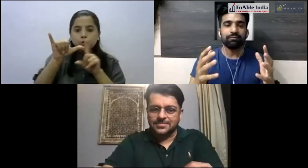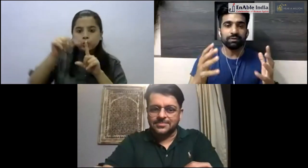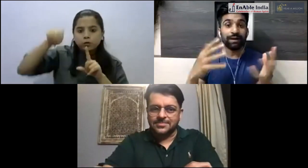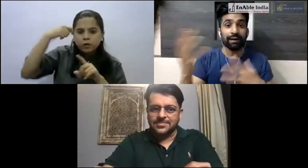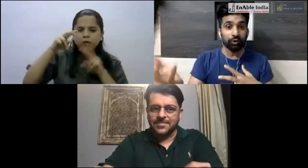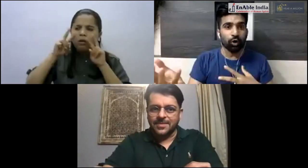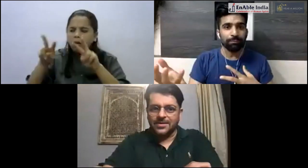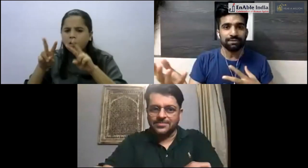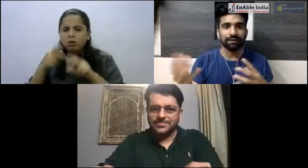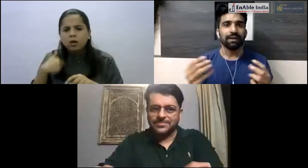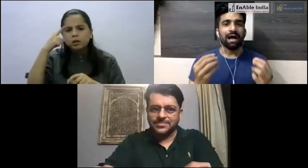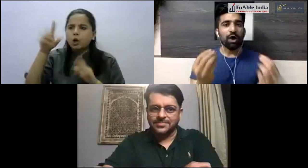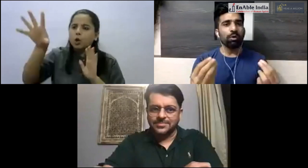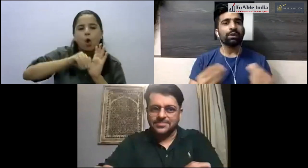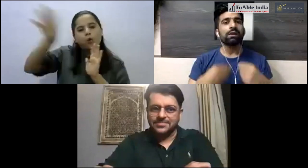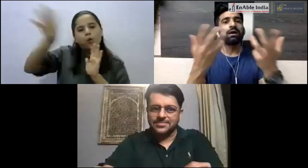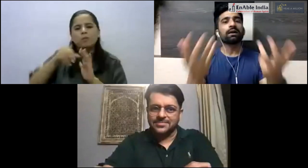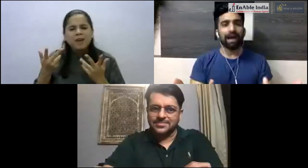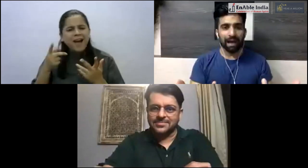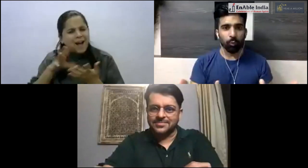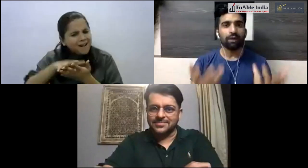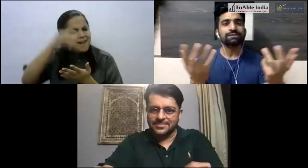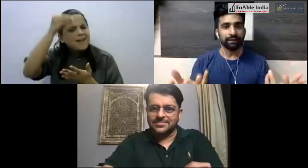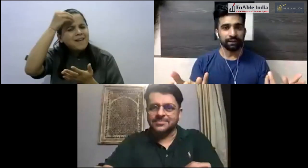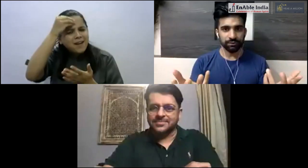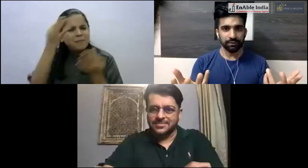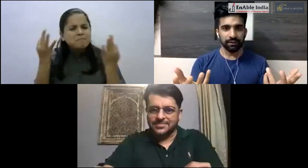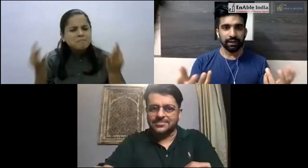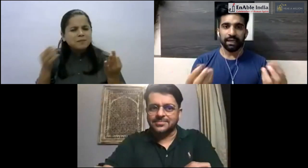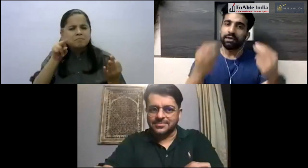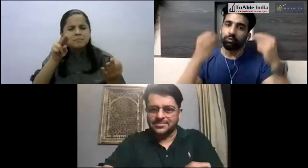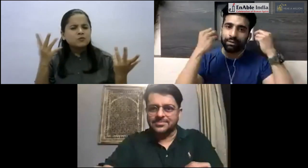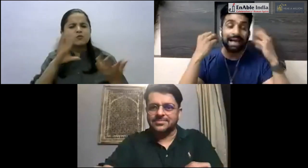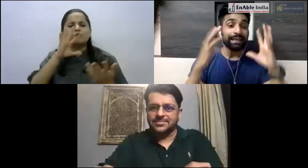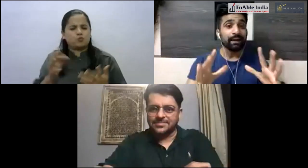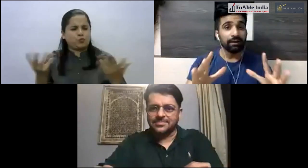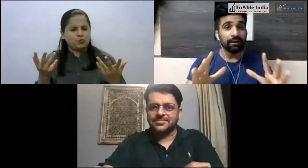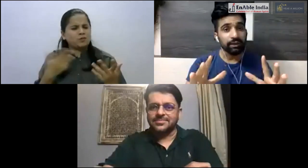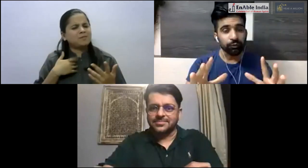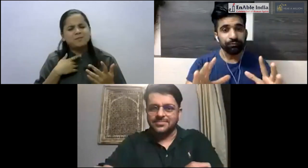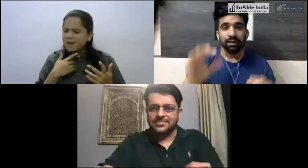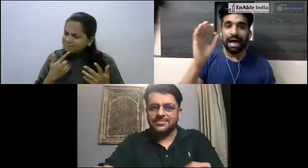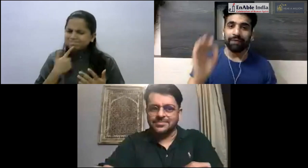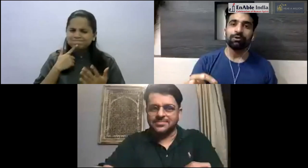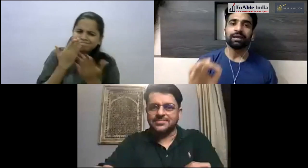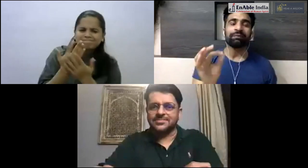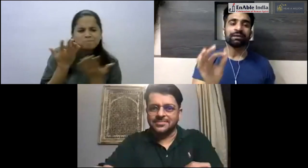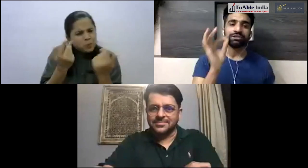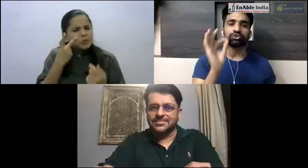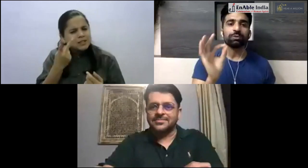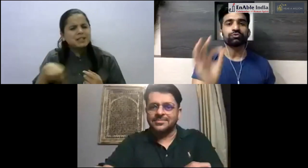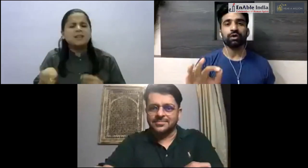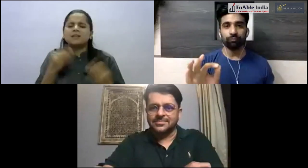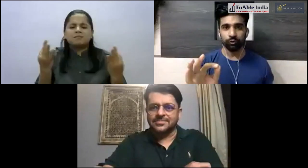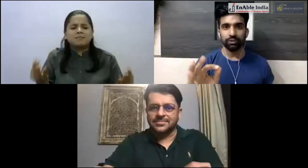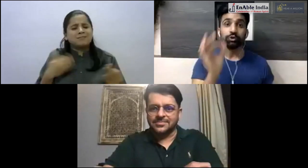trying to copy someone. How about we learn what is meditation? And it will be, I guarantee you, I will make meditation so